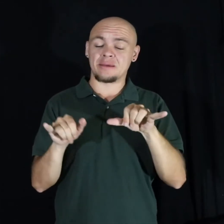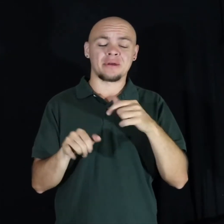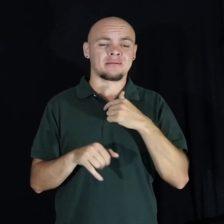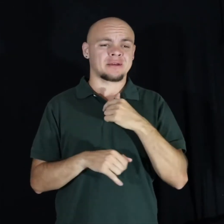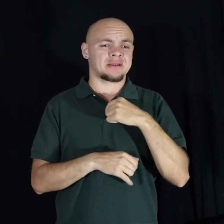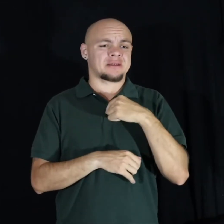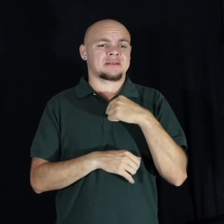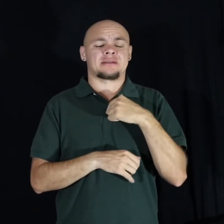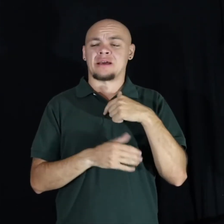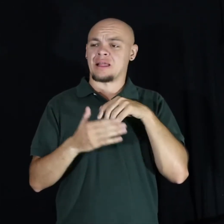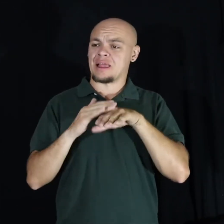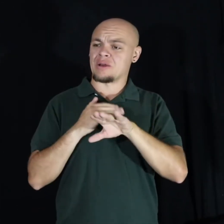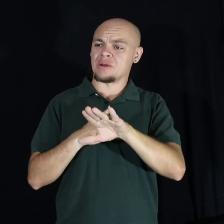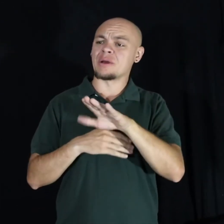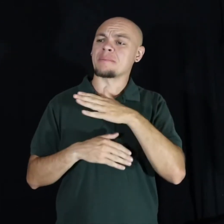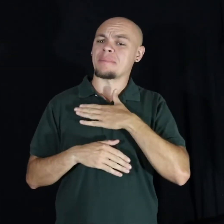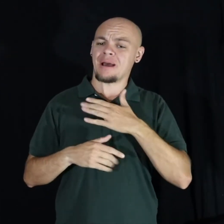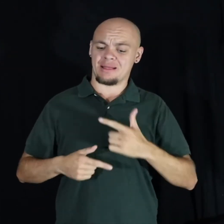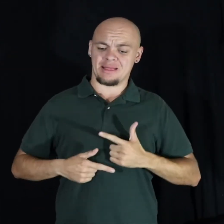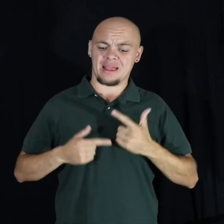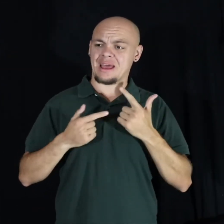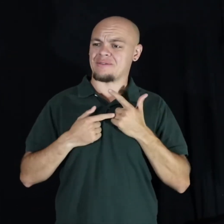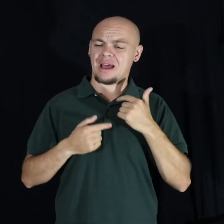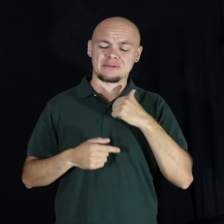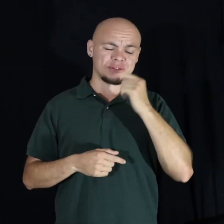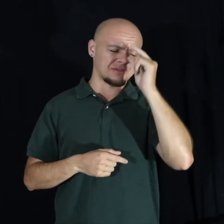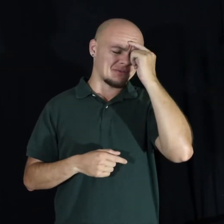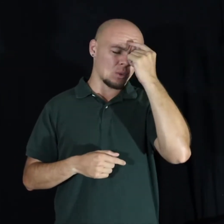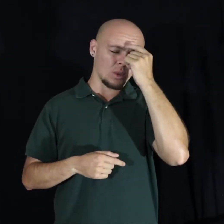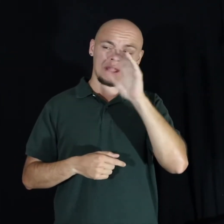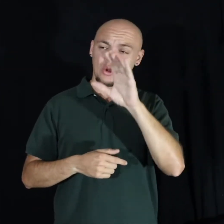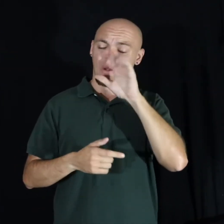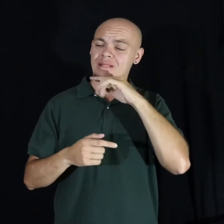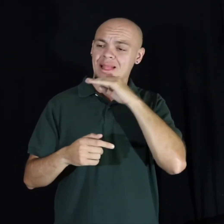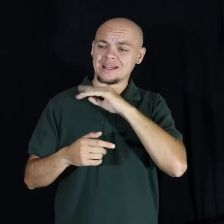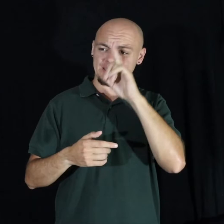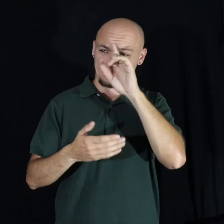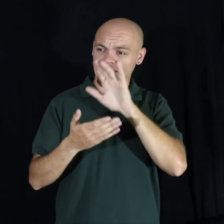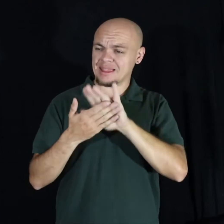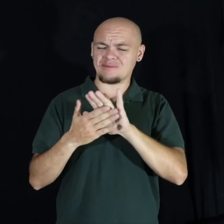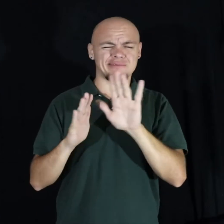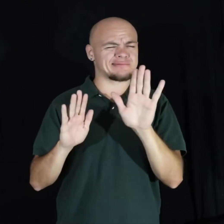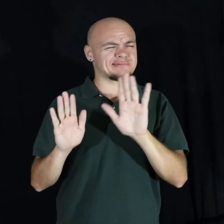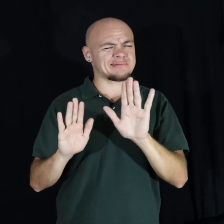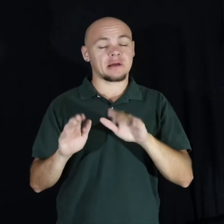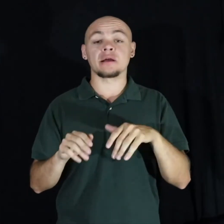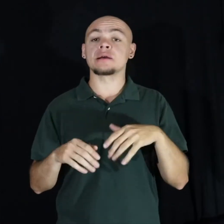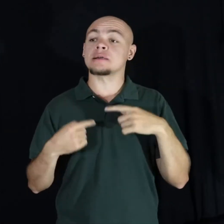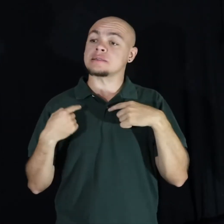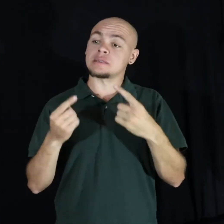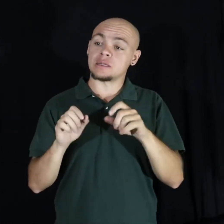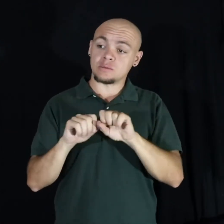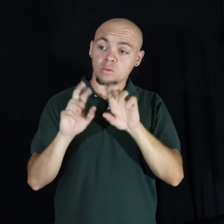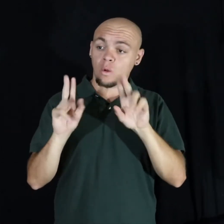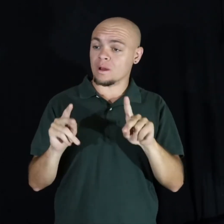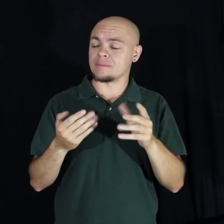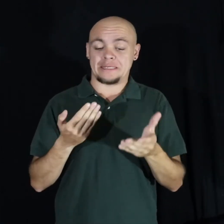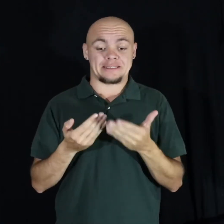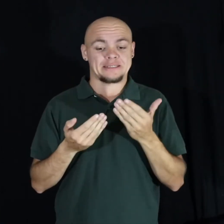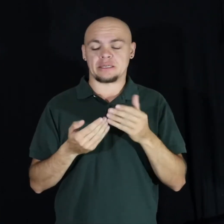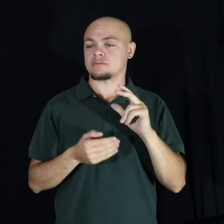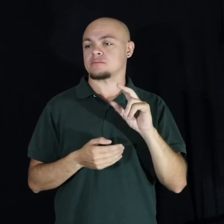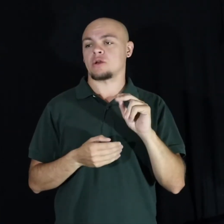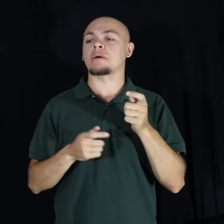let you into my life and to believe your lies. Now, since I broke up with you, it hasn't been easy, but